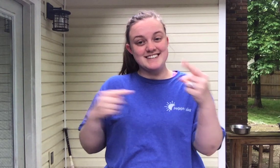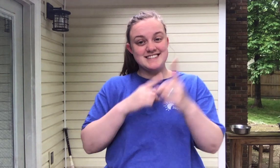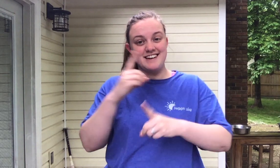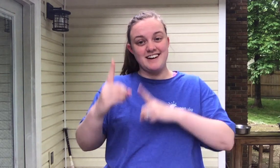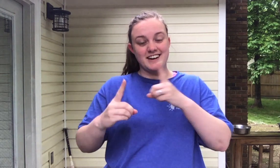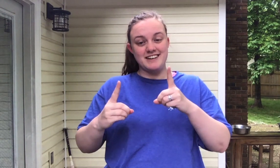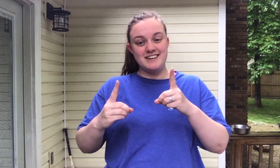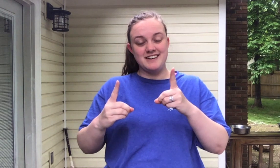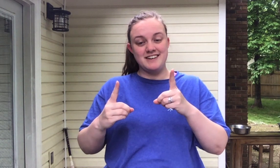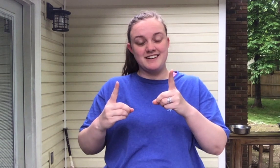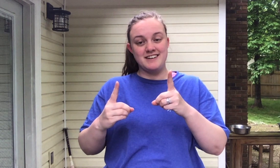sign